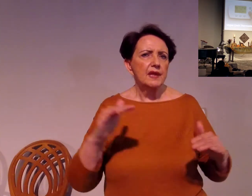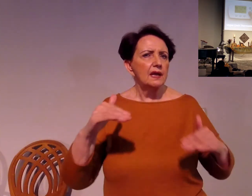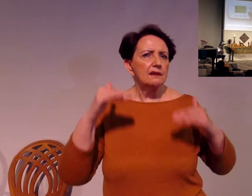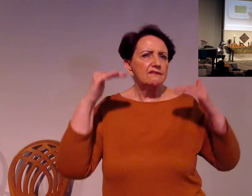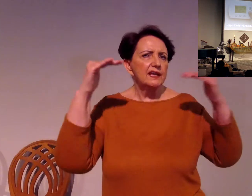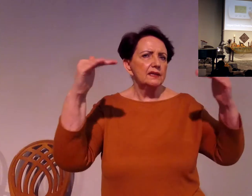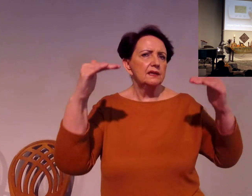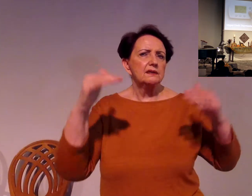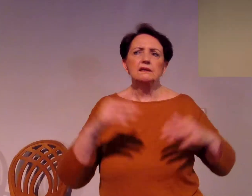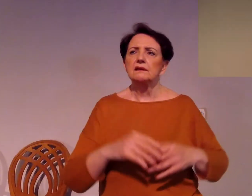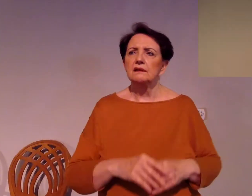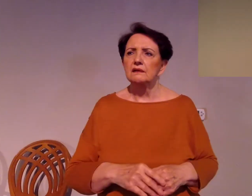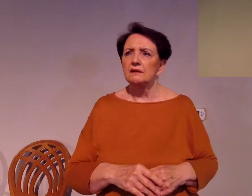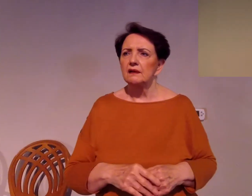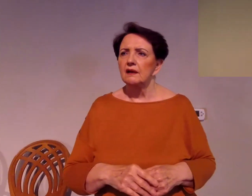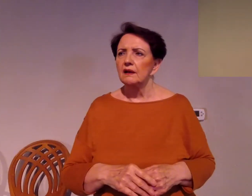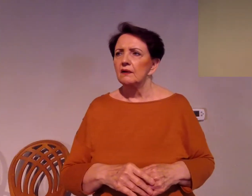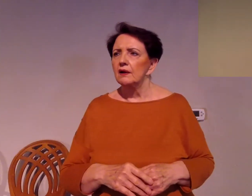Elevating.